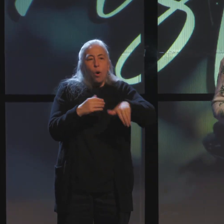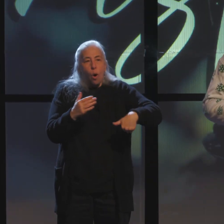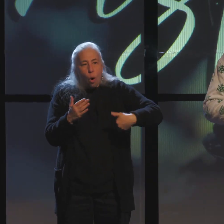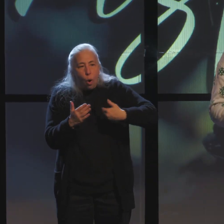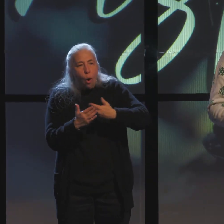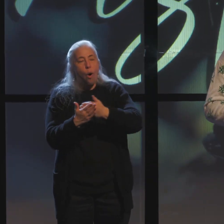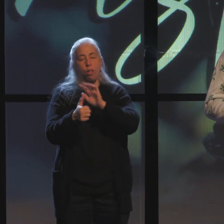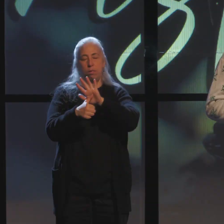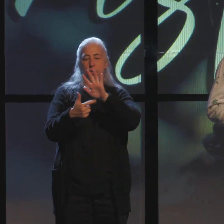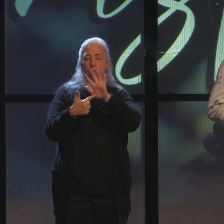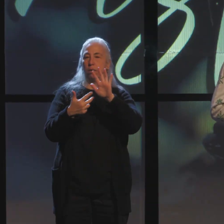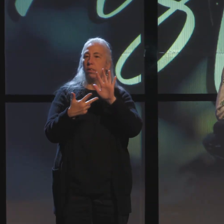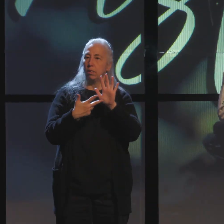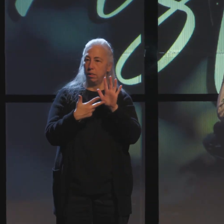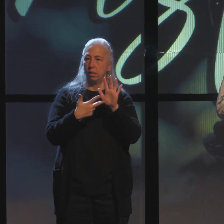carry, every chapter.